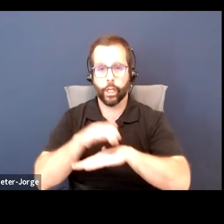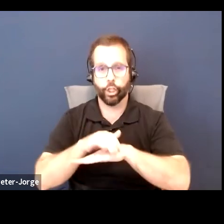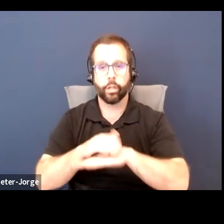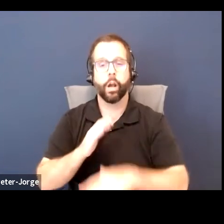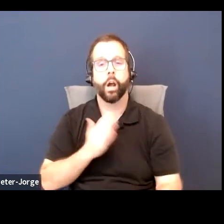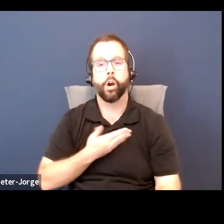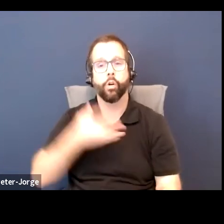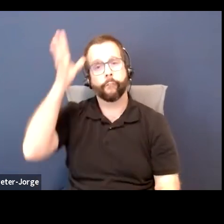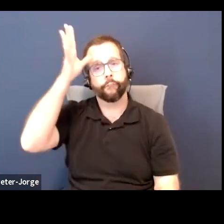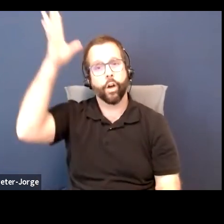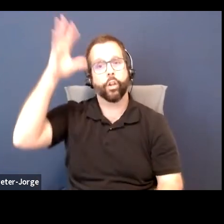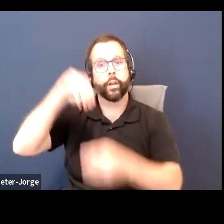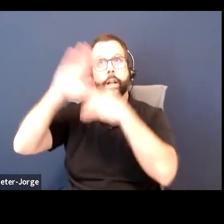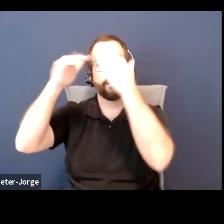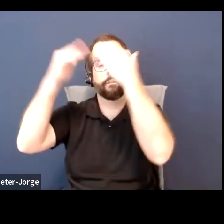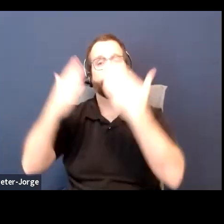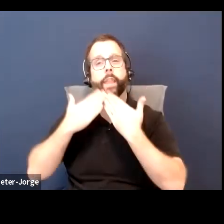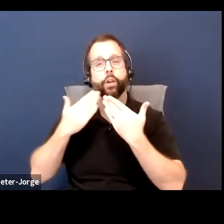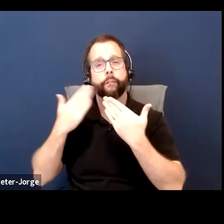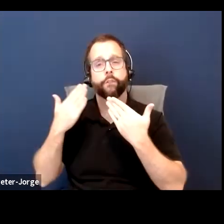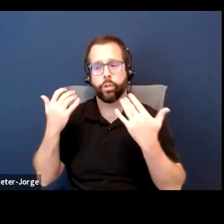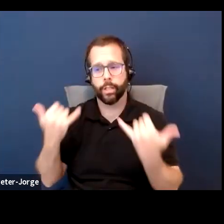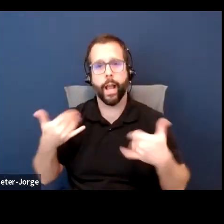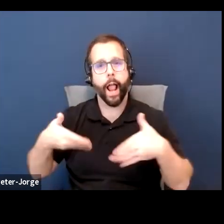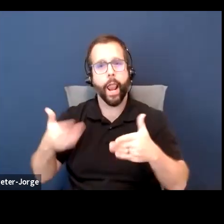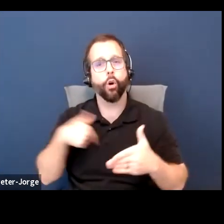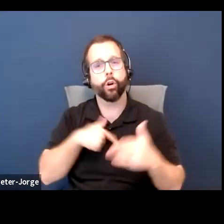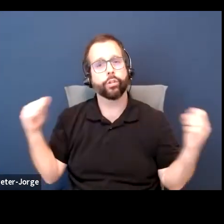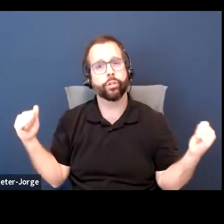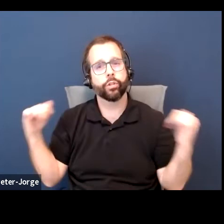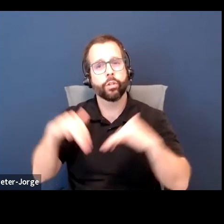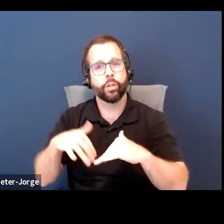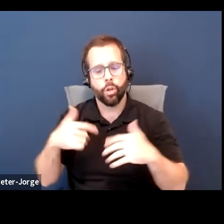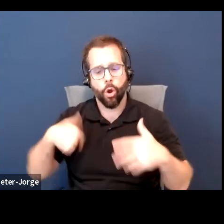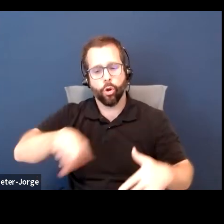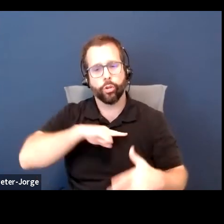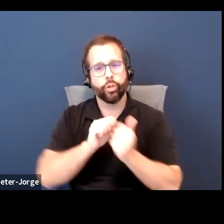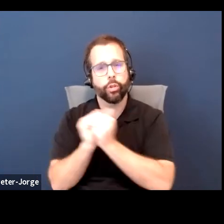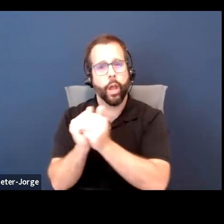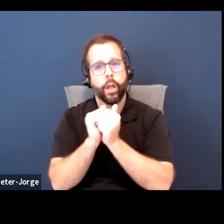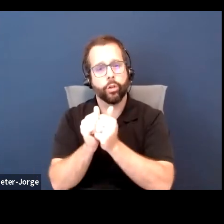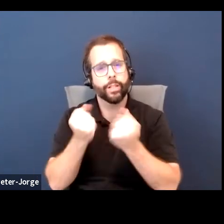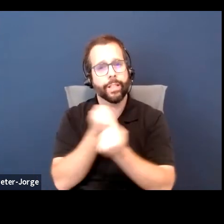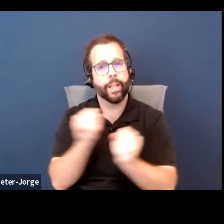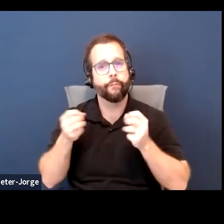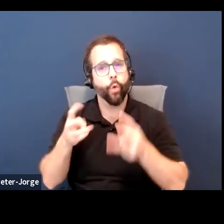heaven, we thank you for bringing us together today safely and caring for all of us in a good way.